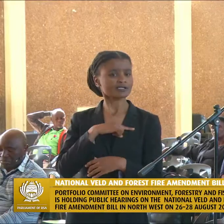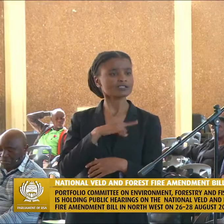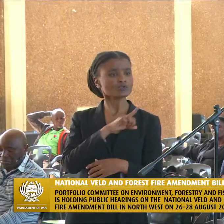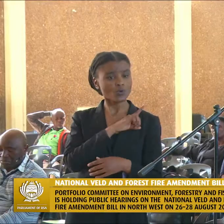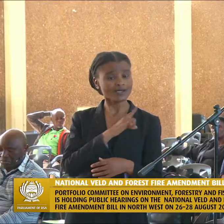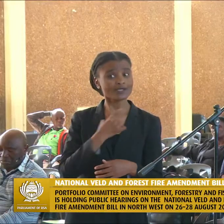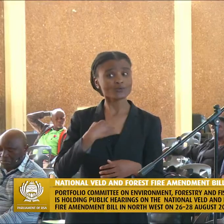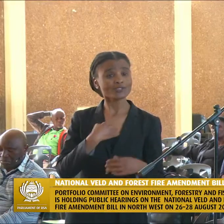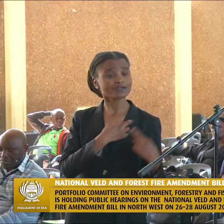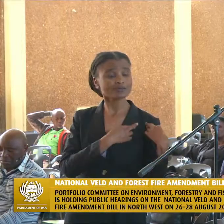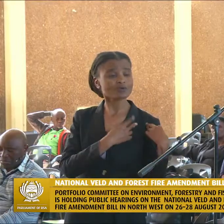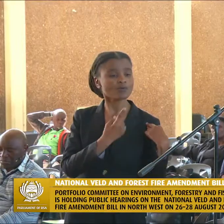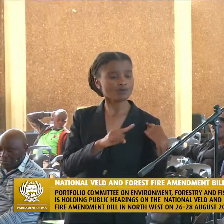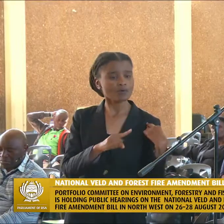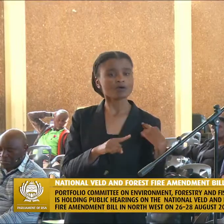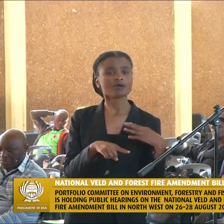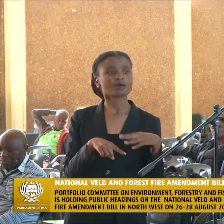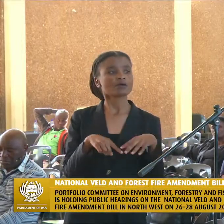livestocks